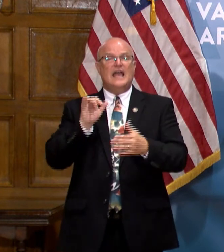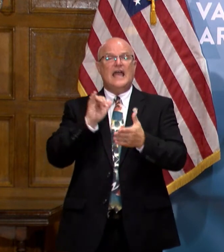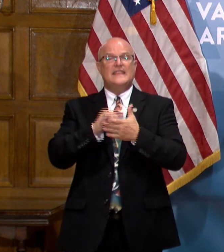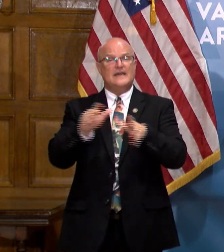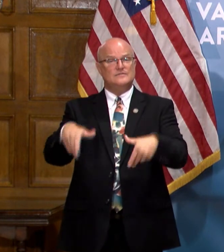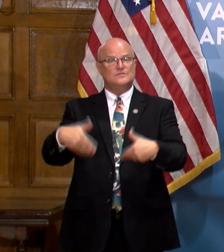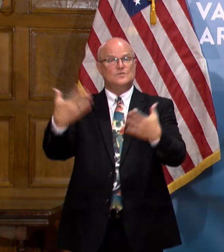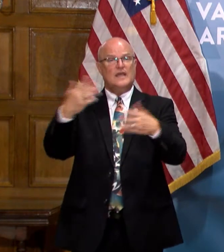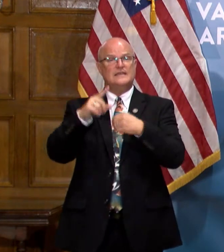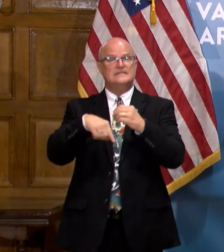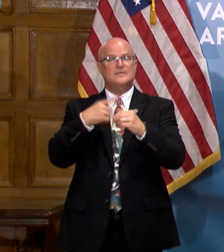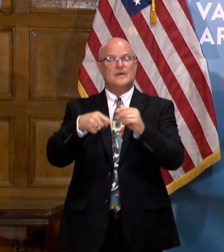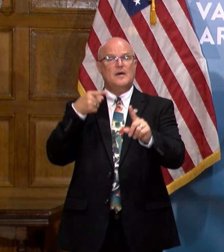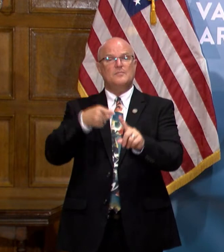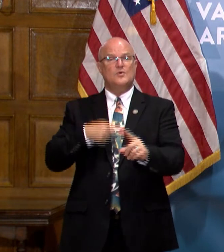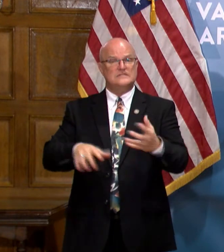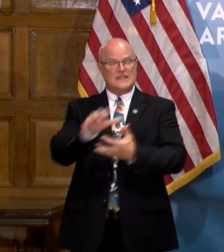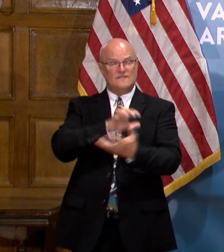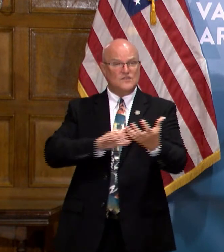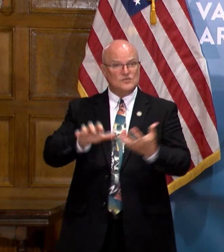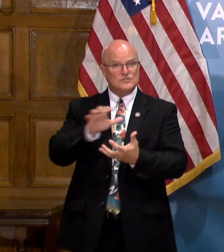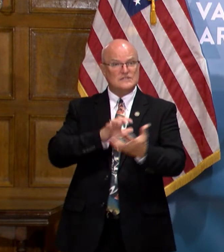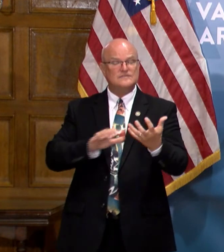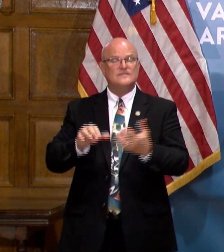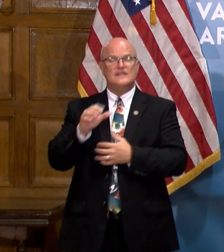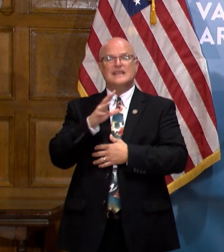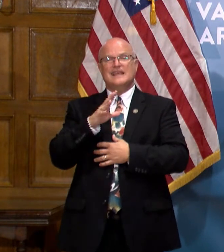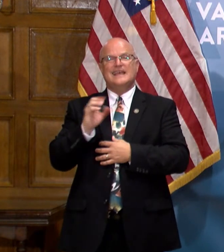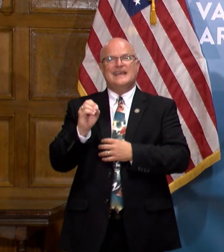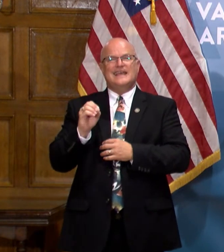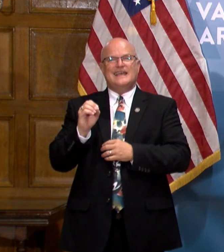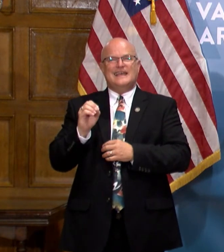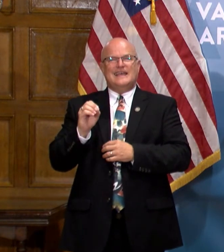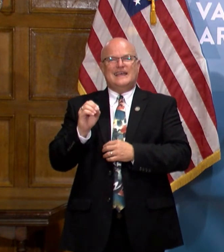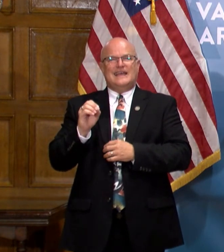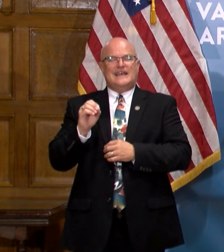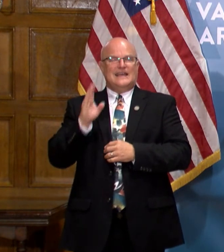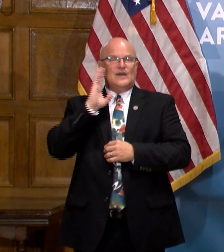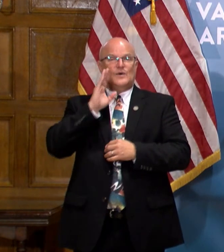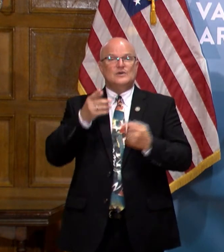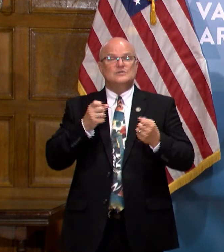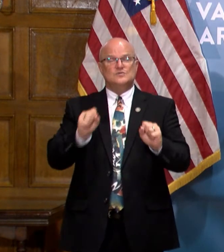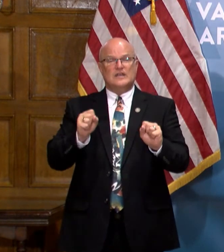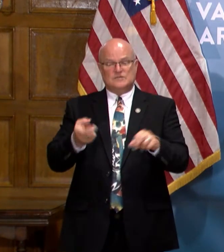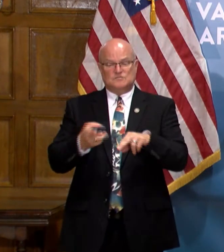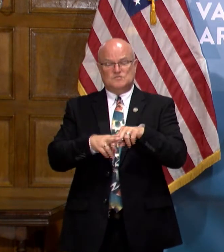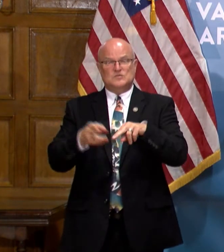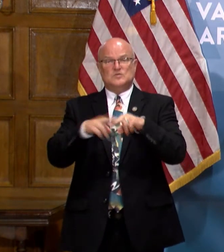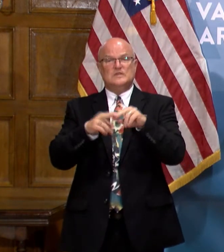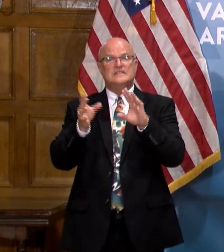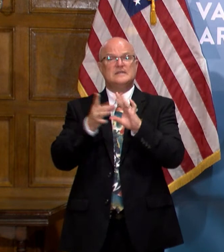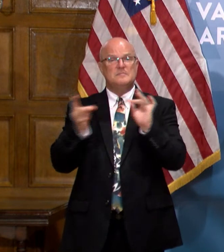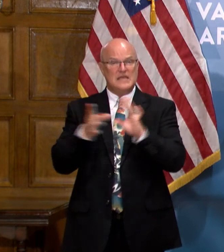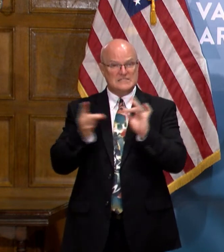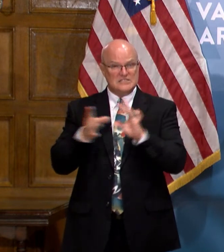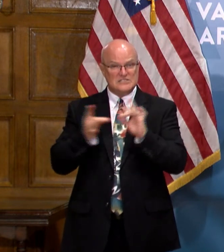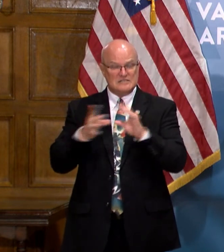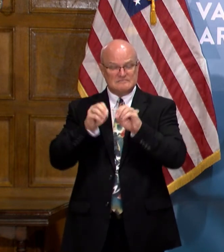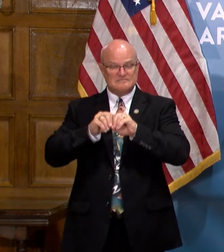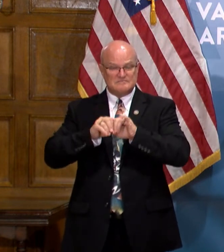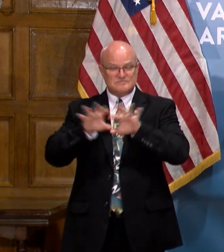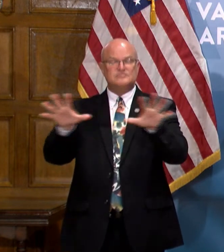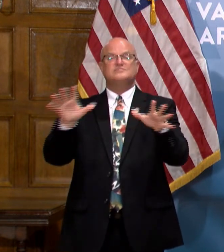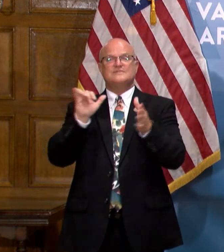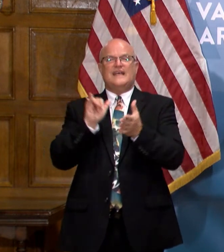was raised about points of confusion, and they're going to try to increase the messaging